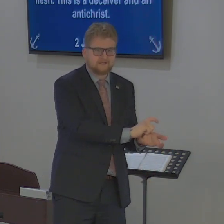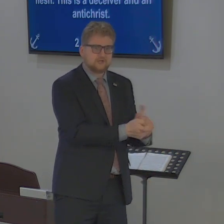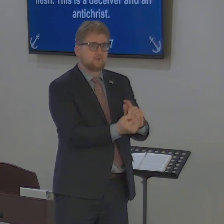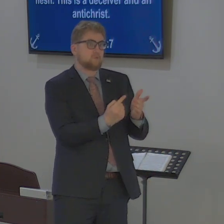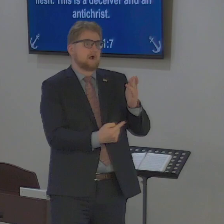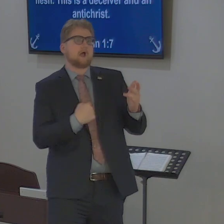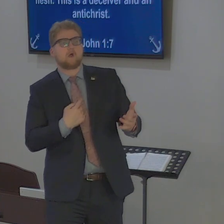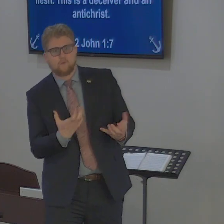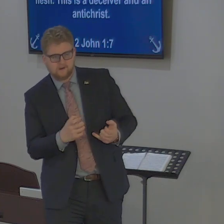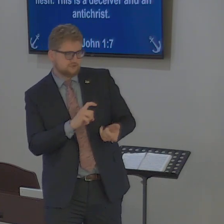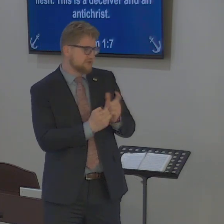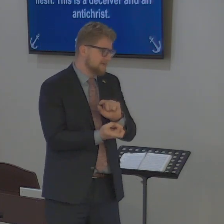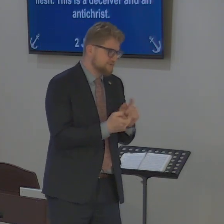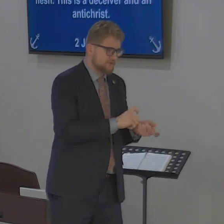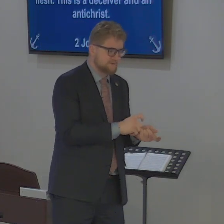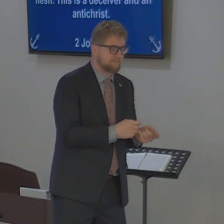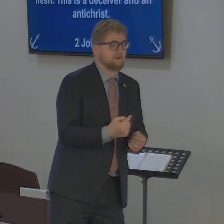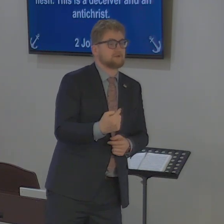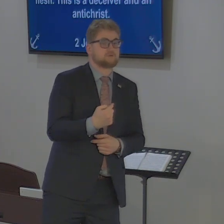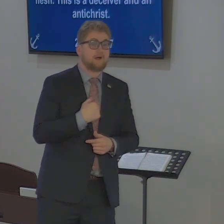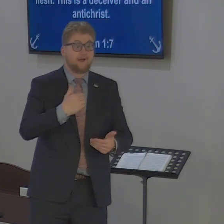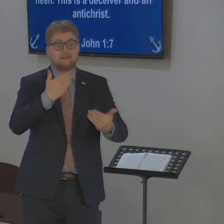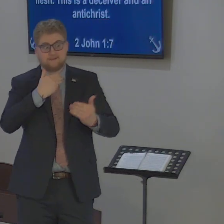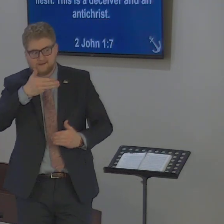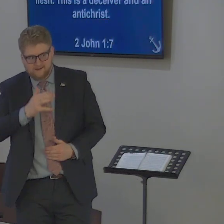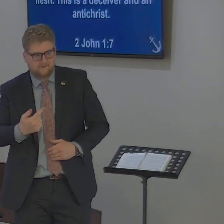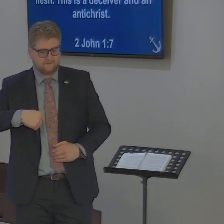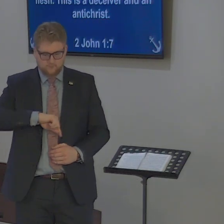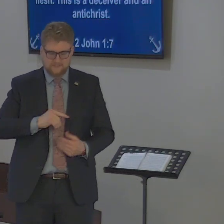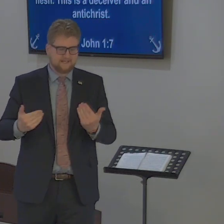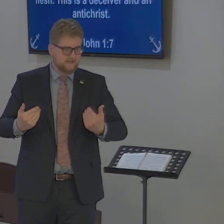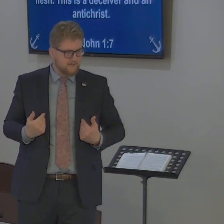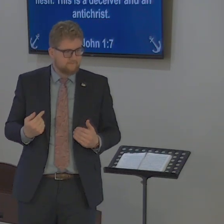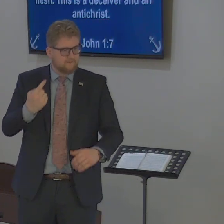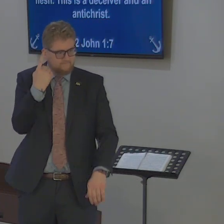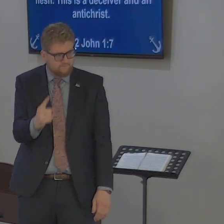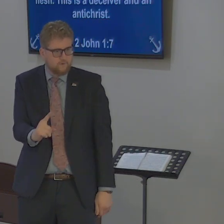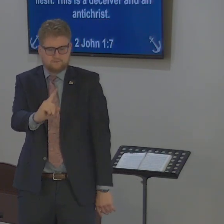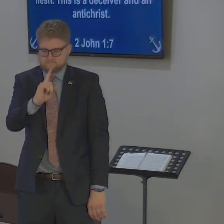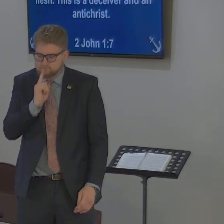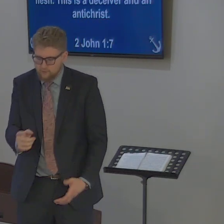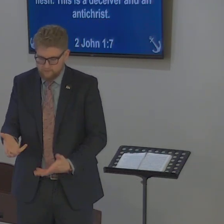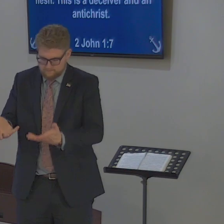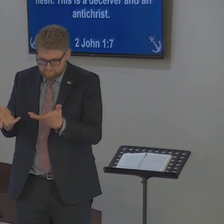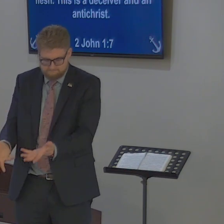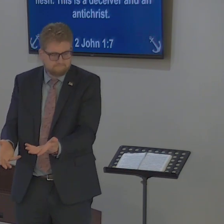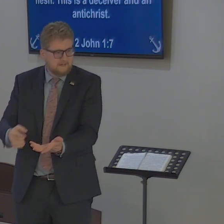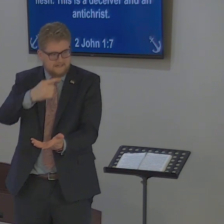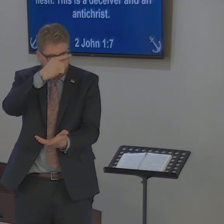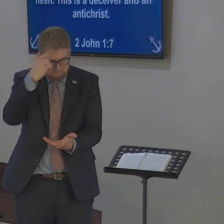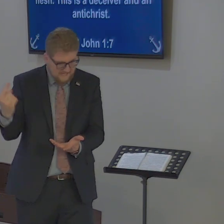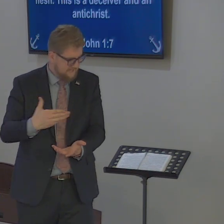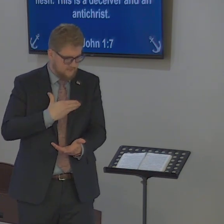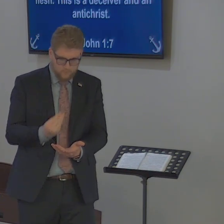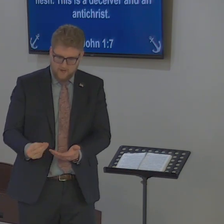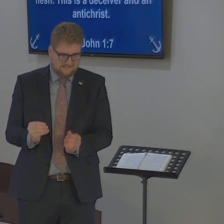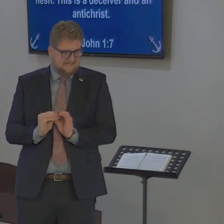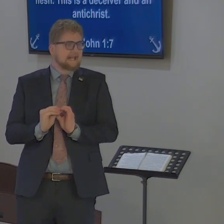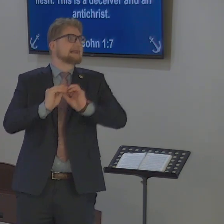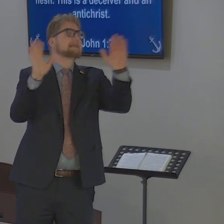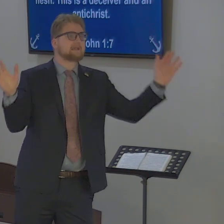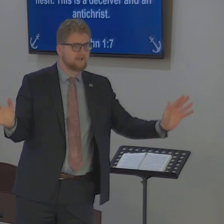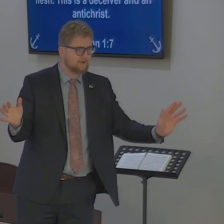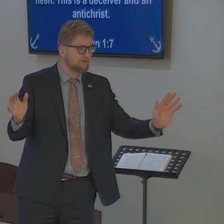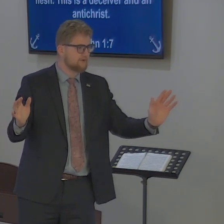thank God that we have truth. We have black and white what God's given us to go back